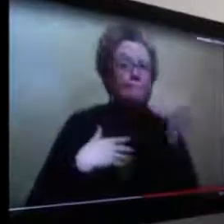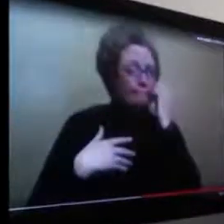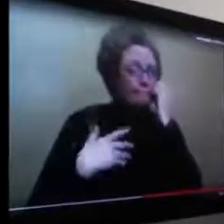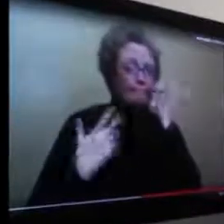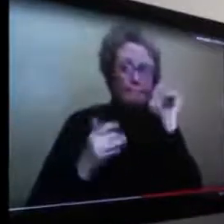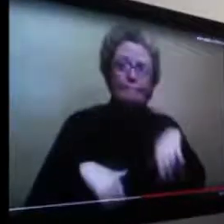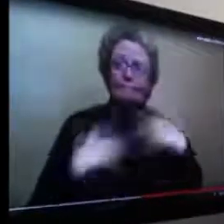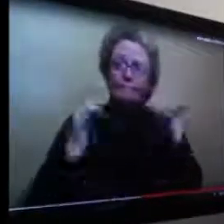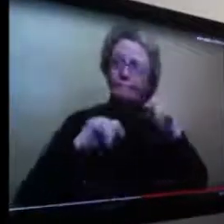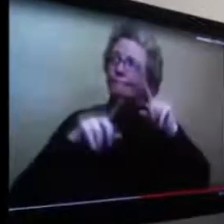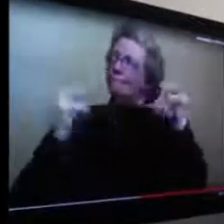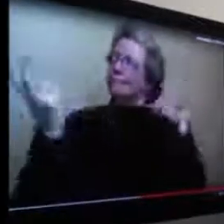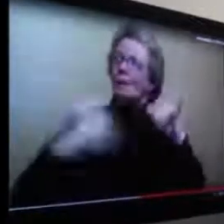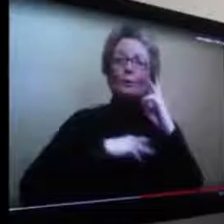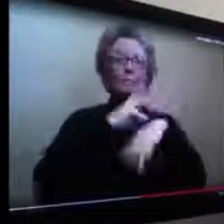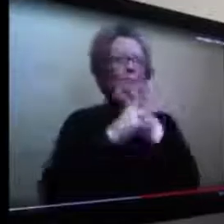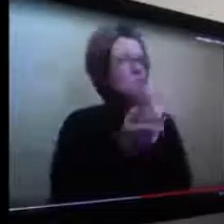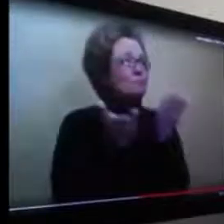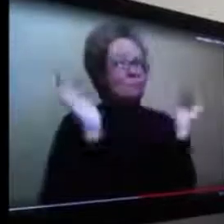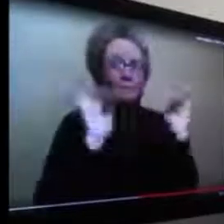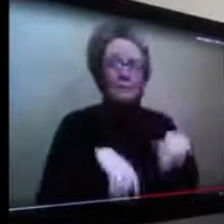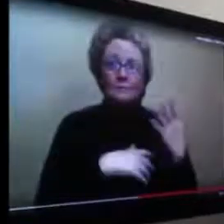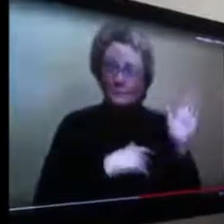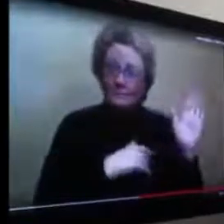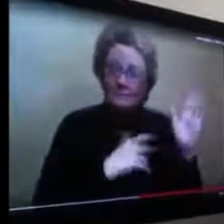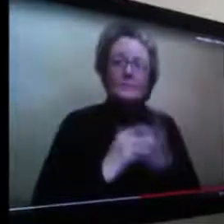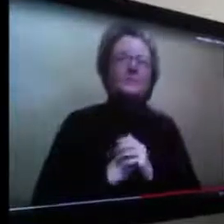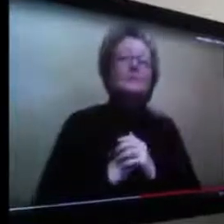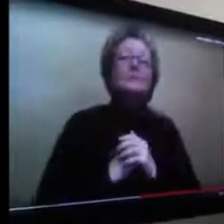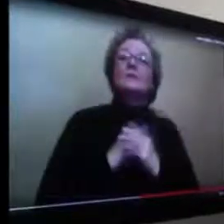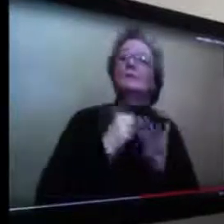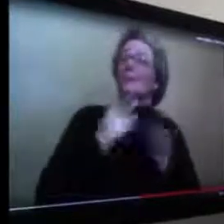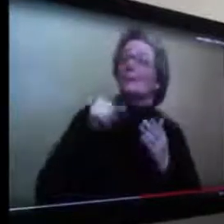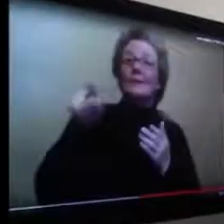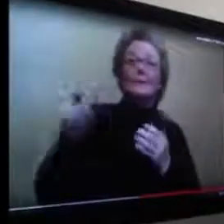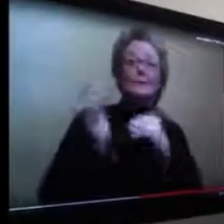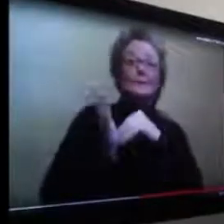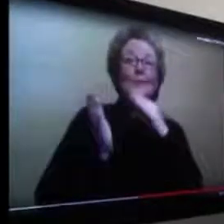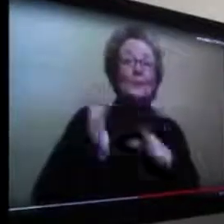using it. I mean, whatever, you just use your cell phone. That's the world, that's their right.